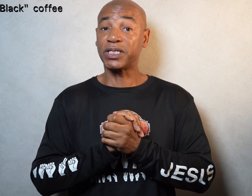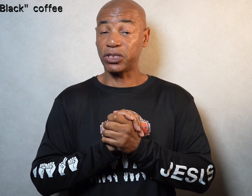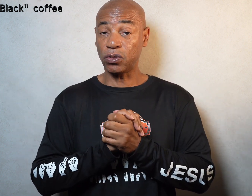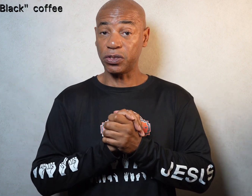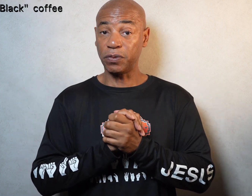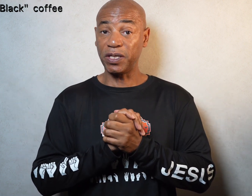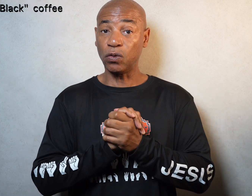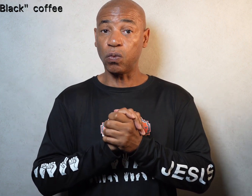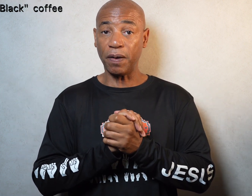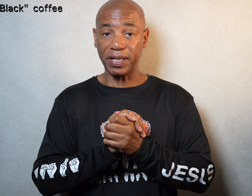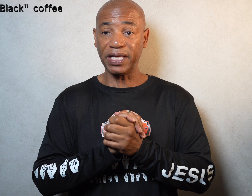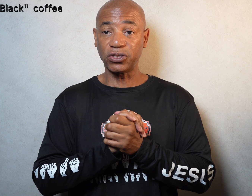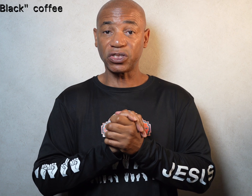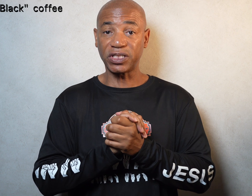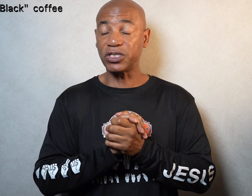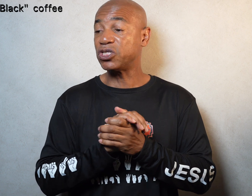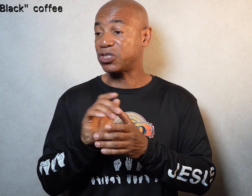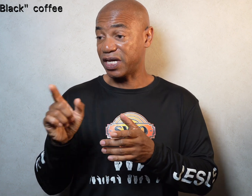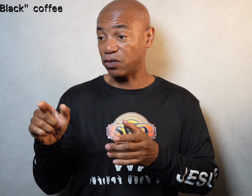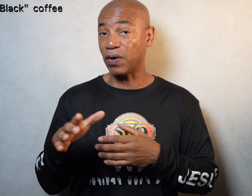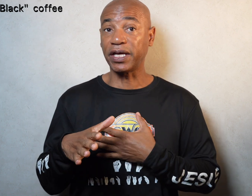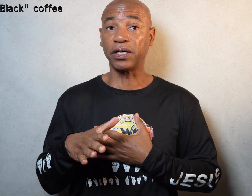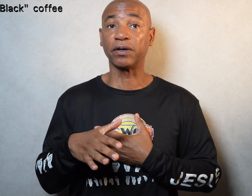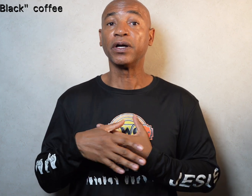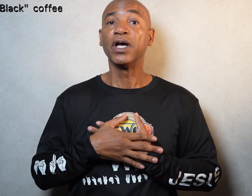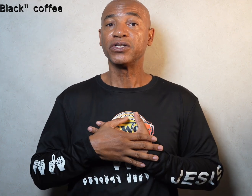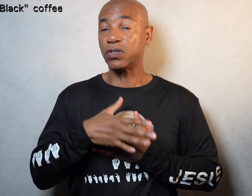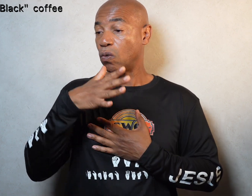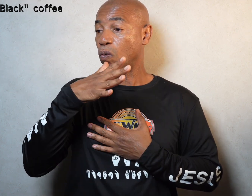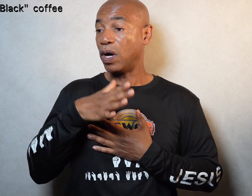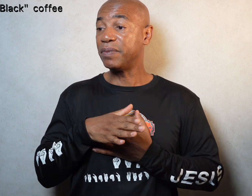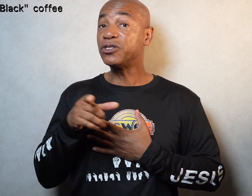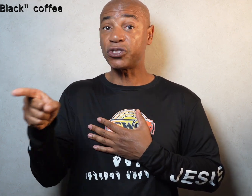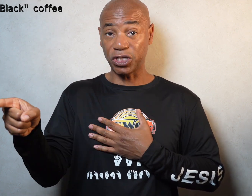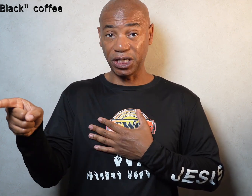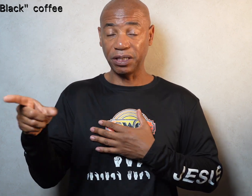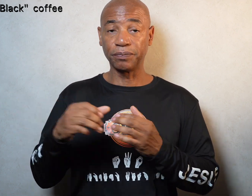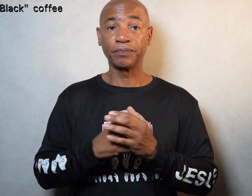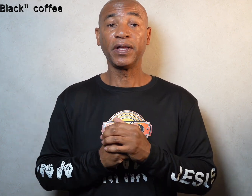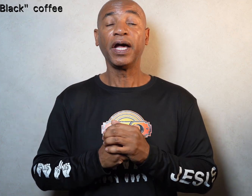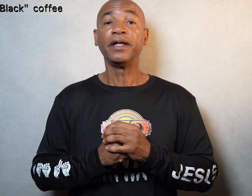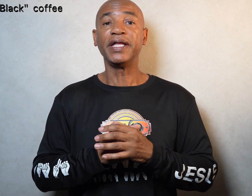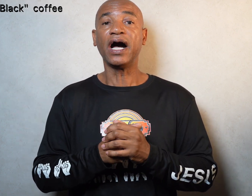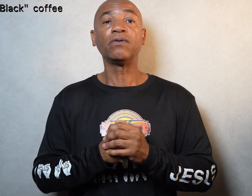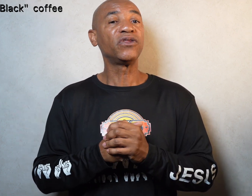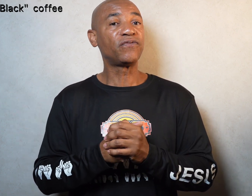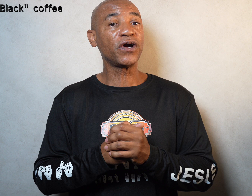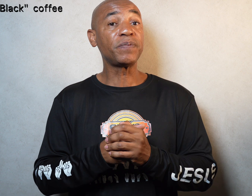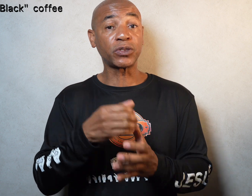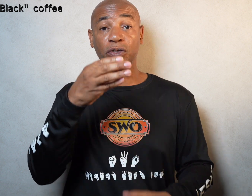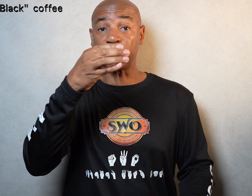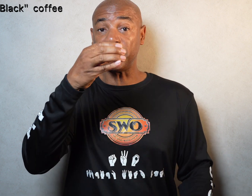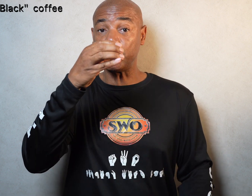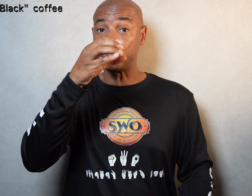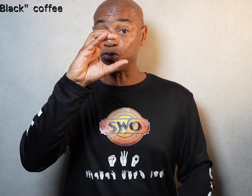is going to be the woman. Let's just say she's standing right here. So woman, she. Now the verb is going to be